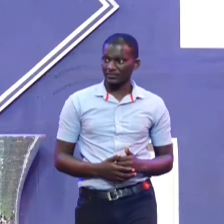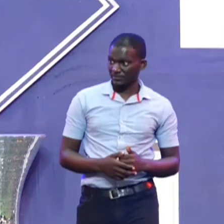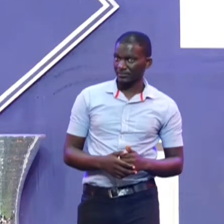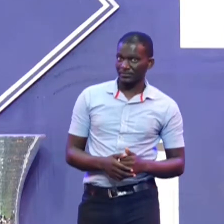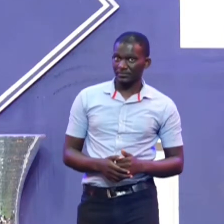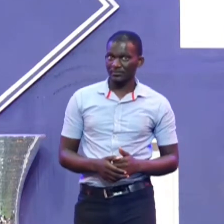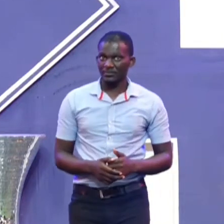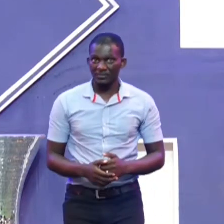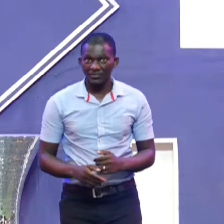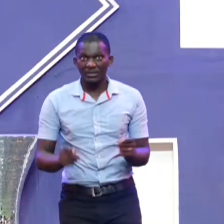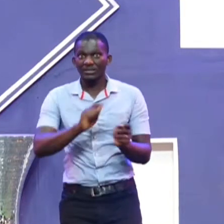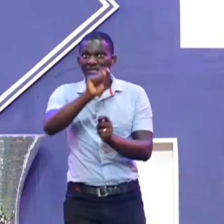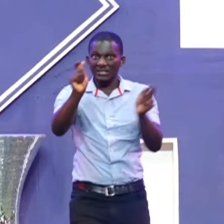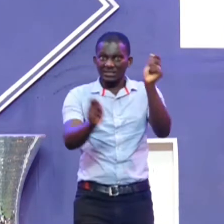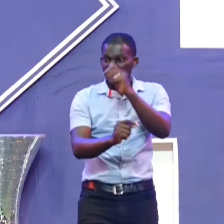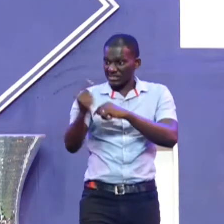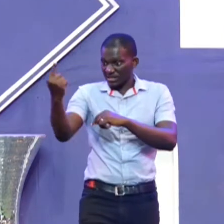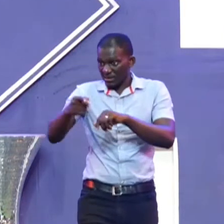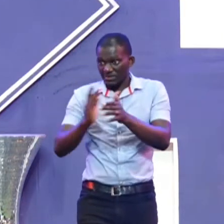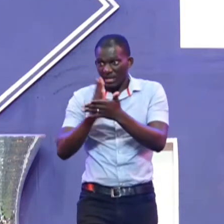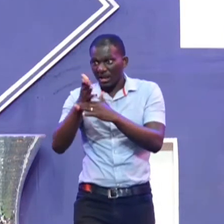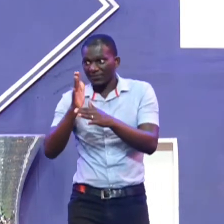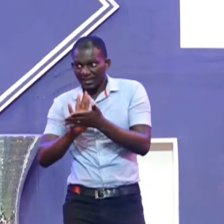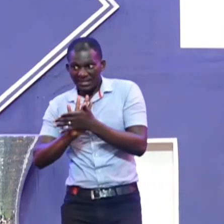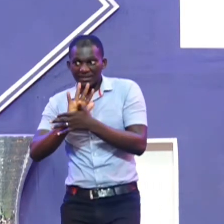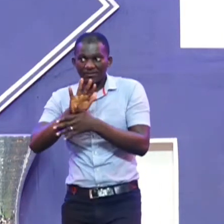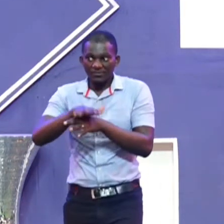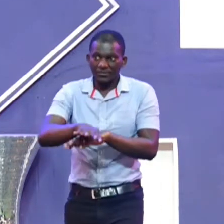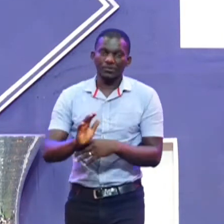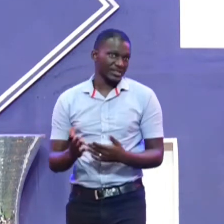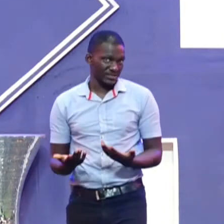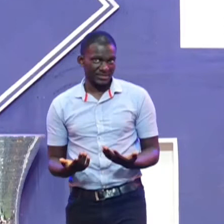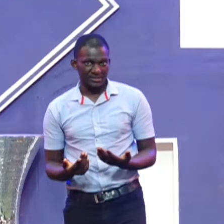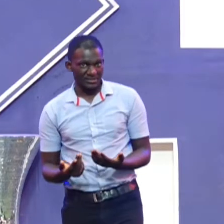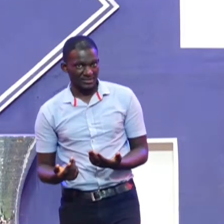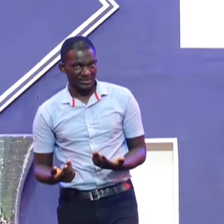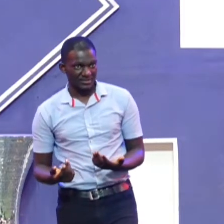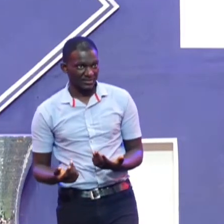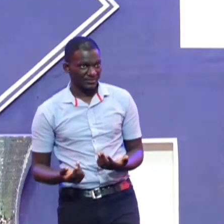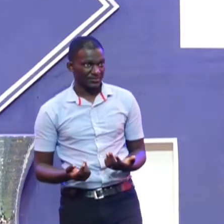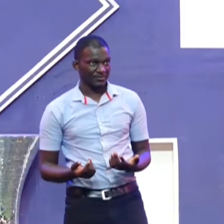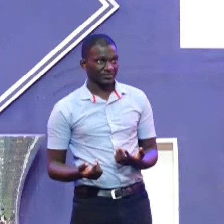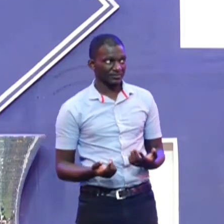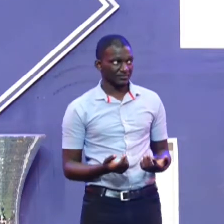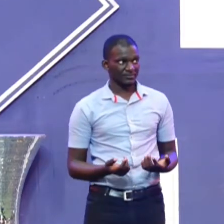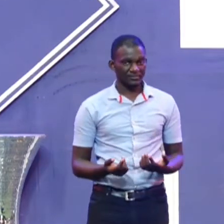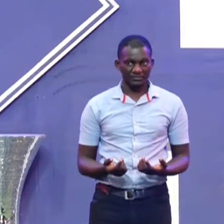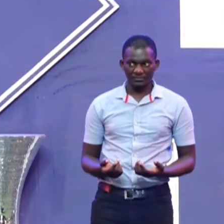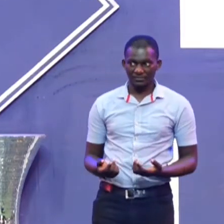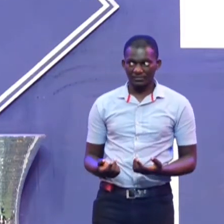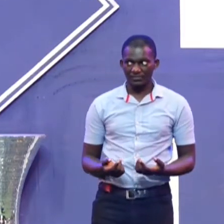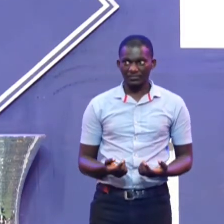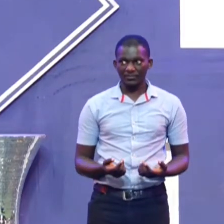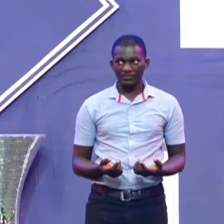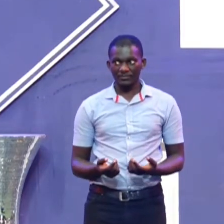The impact comes after the influence. Kubanga okuleetawo enjawulo kujja nga gw'olina influence. Now, there is a